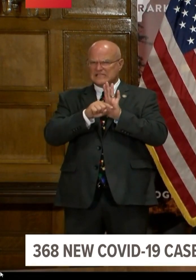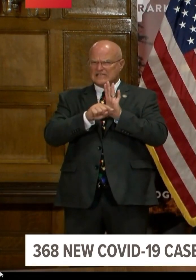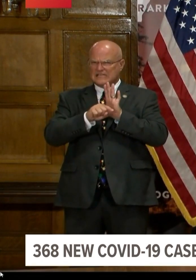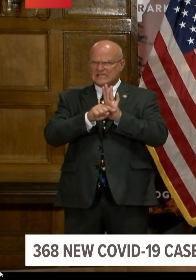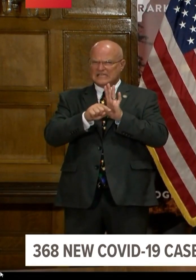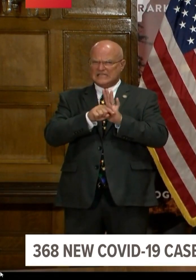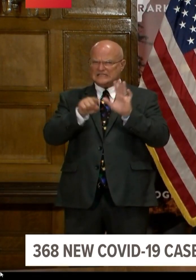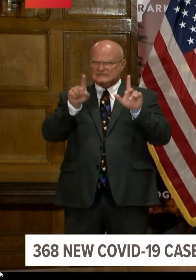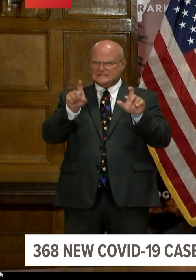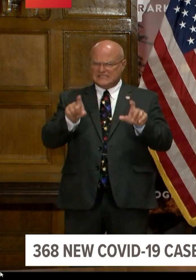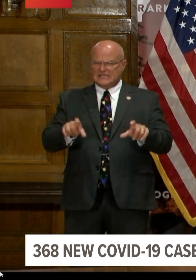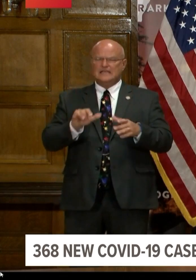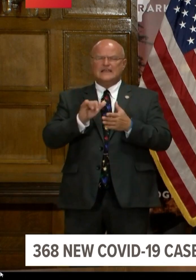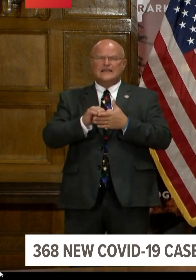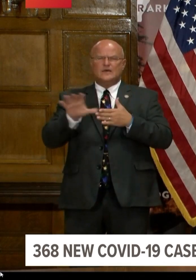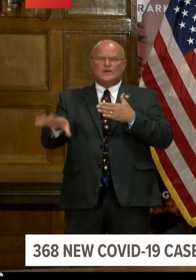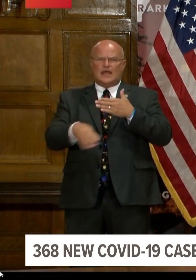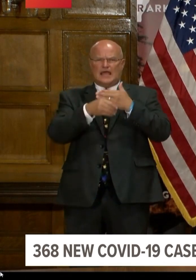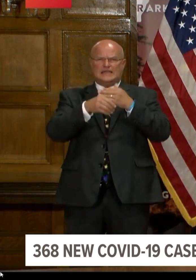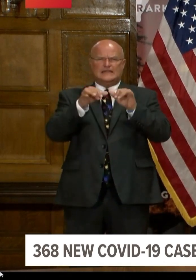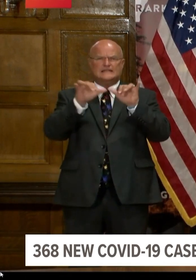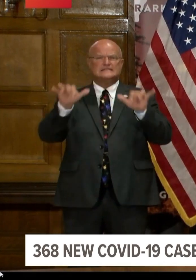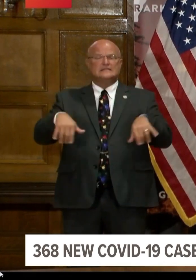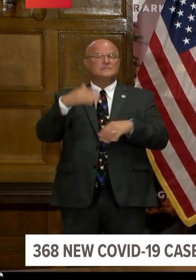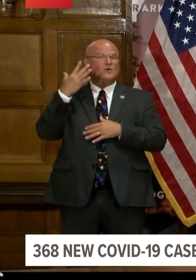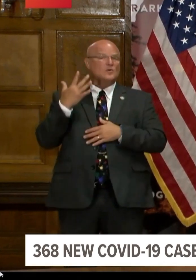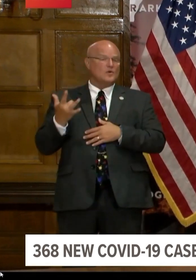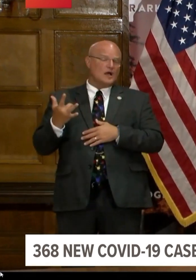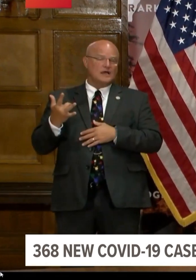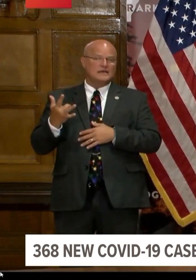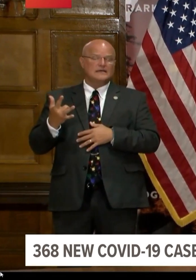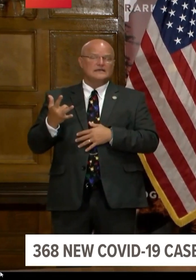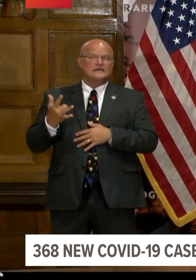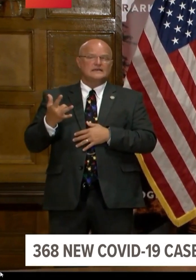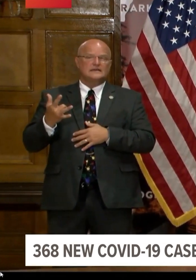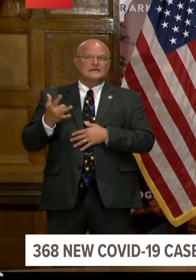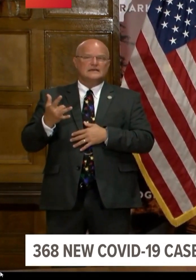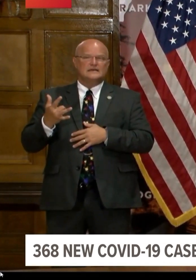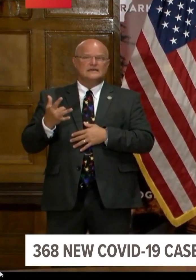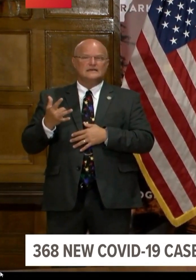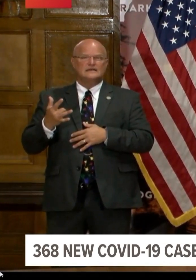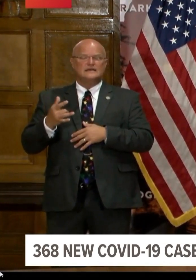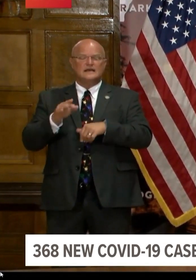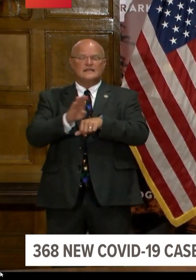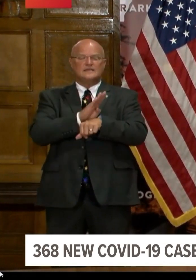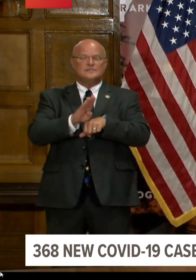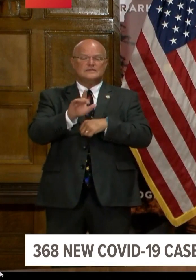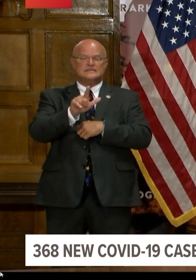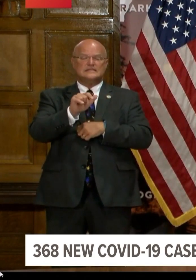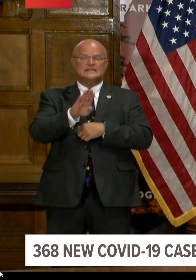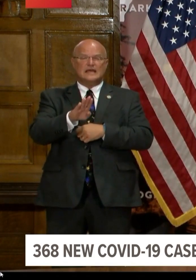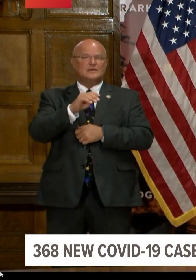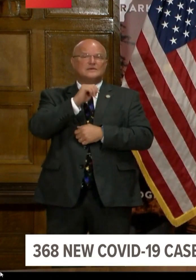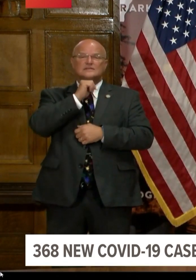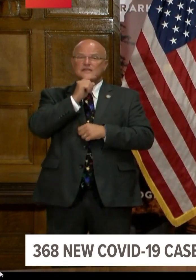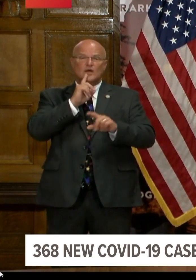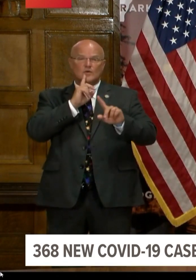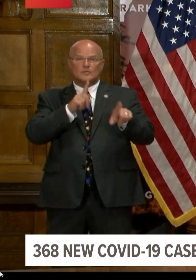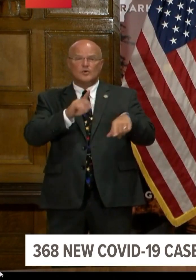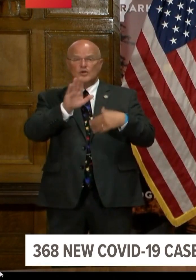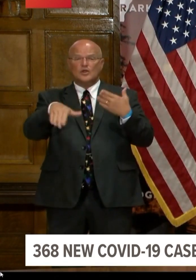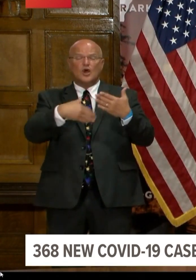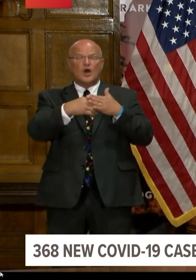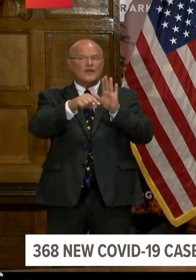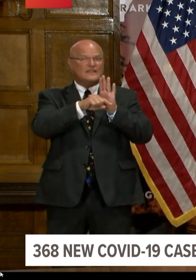tests that were added into the system because of a commercial lab that was not reporting all